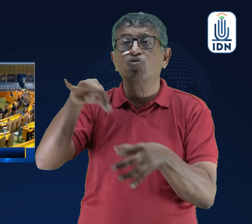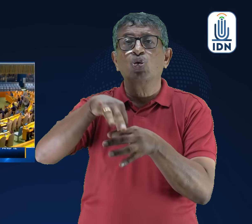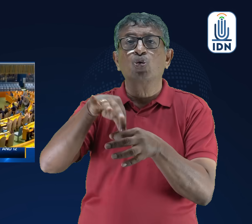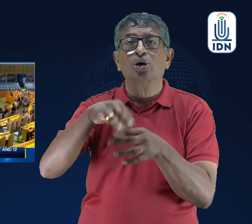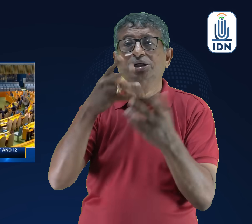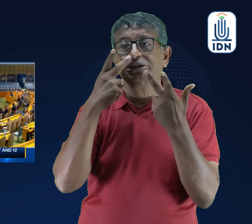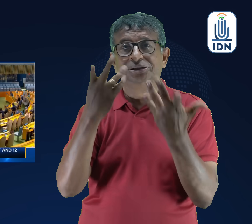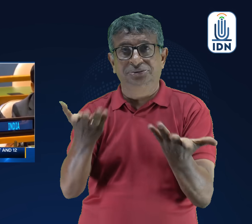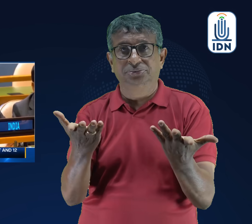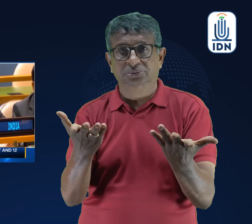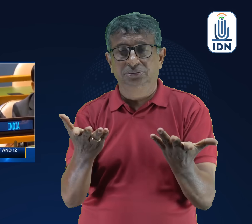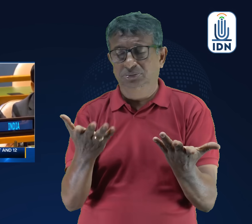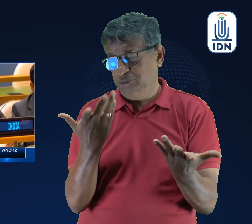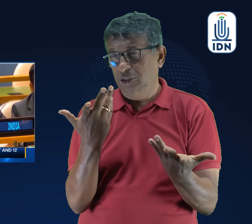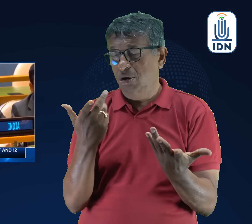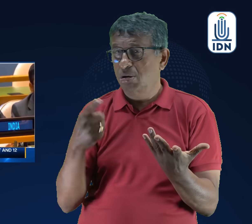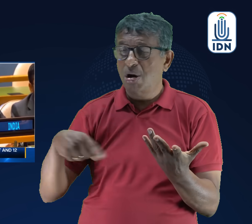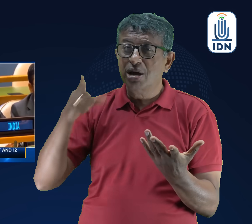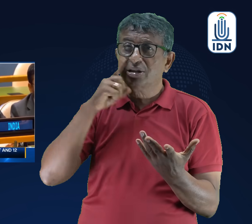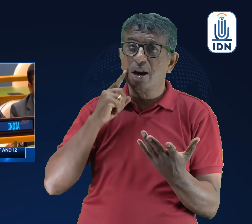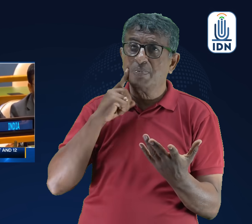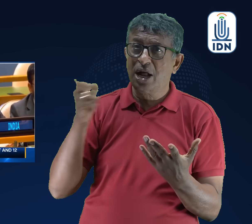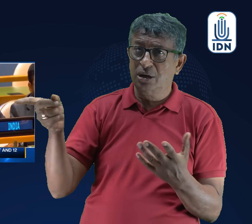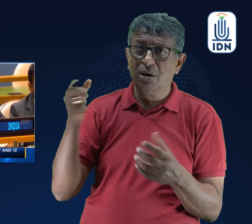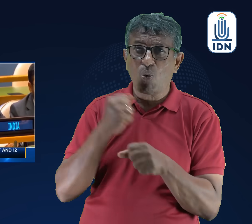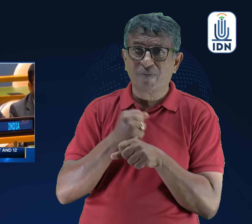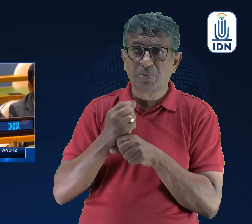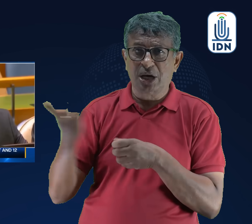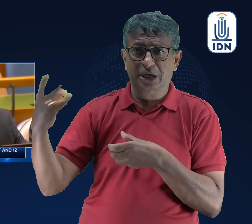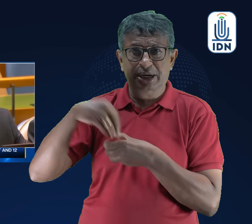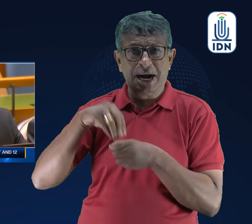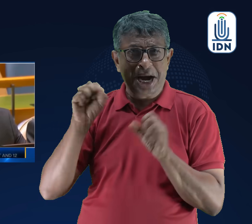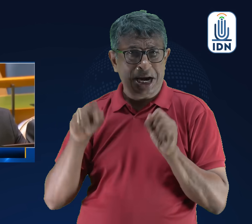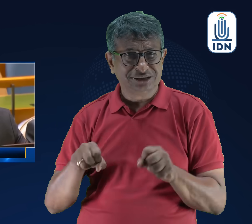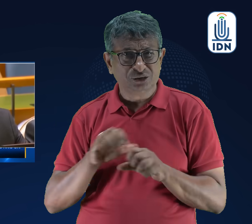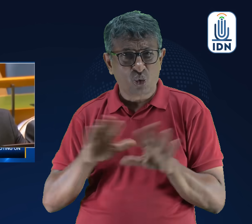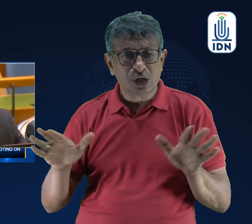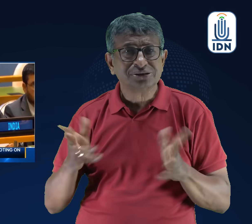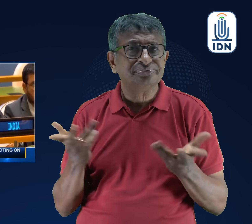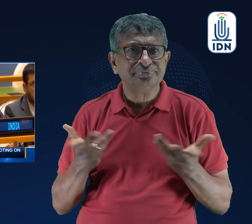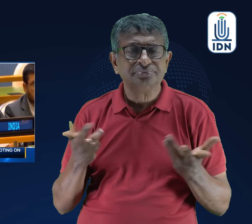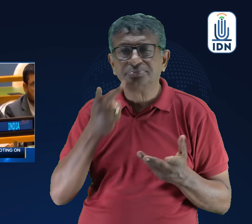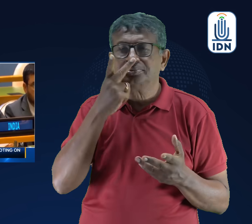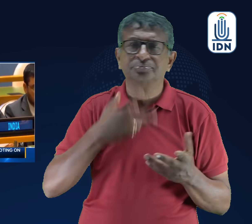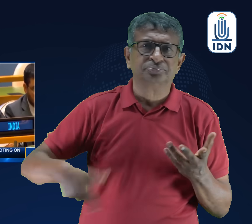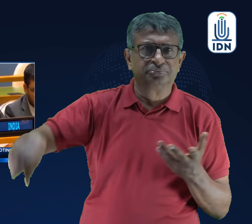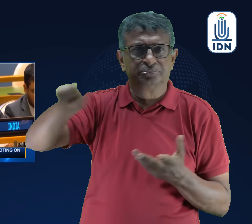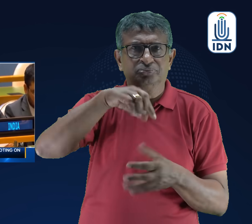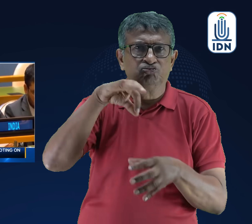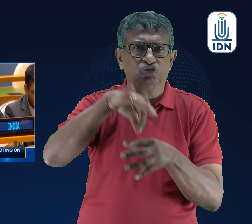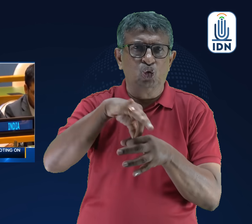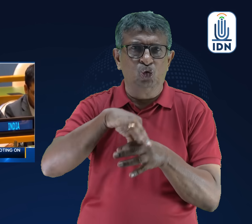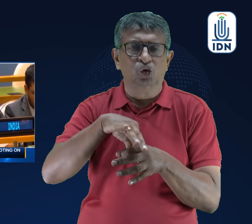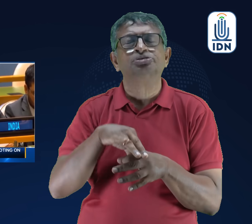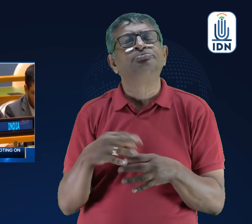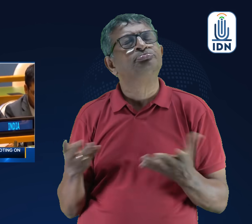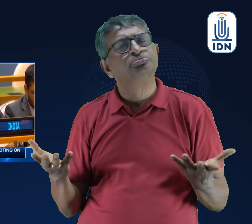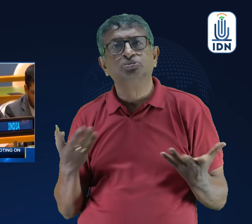And finally, look at how India voted. New Delhi did not vote for or against the resolution. We abstained from voting. Again, this is a change in